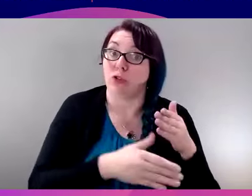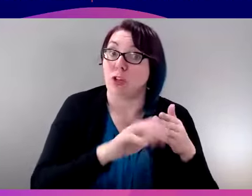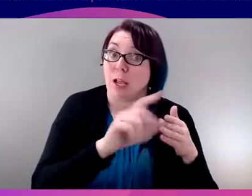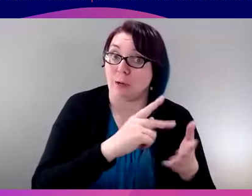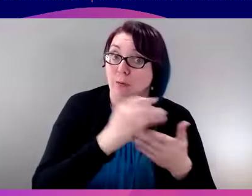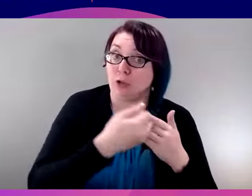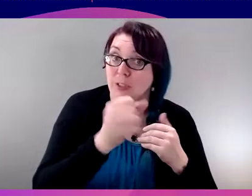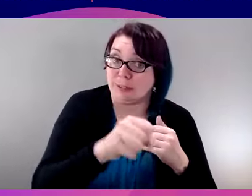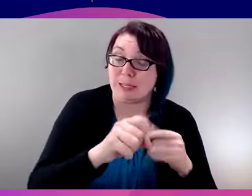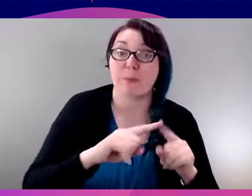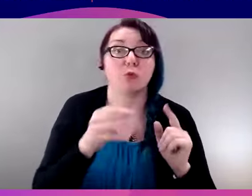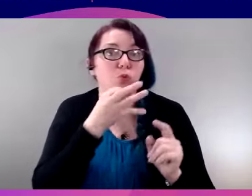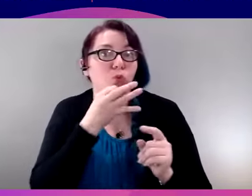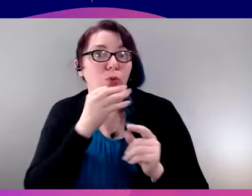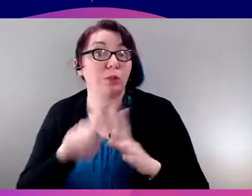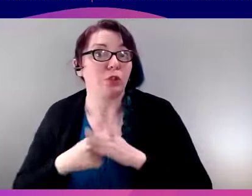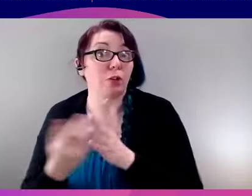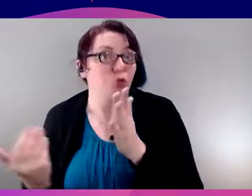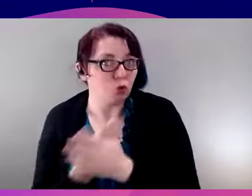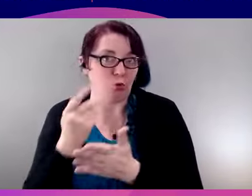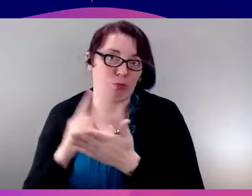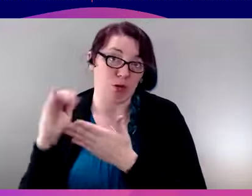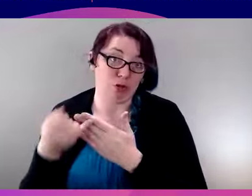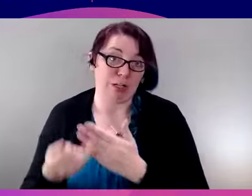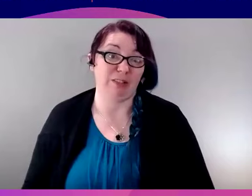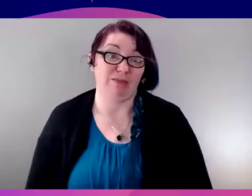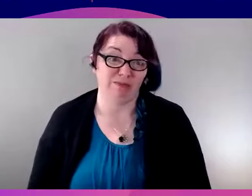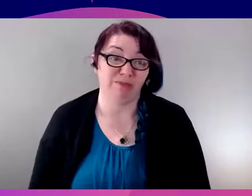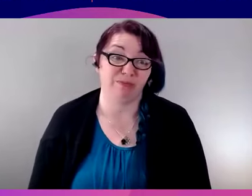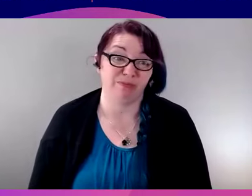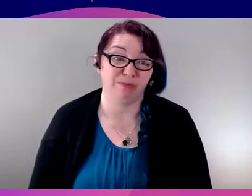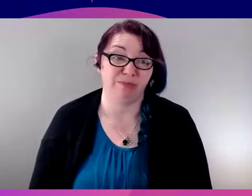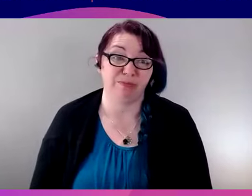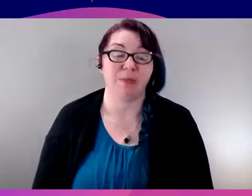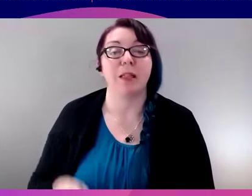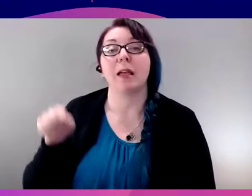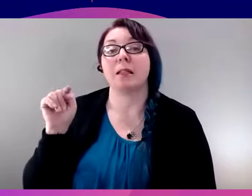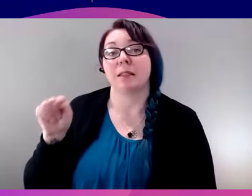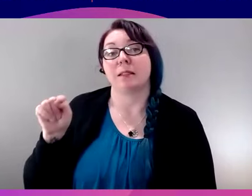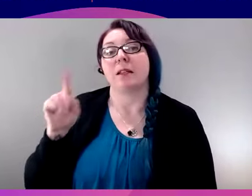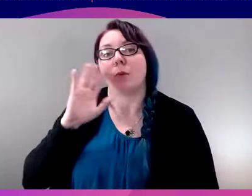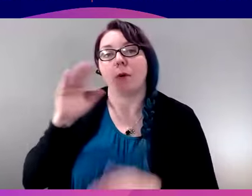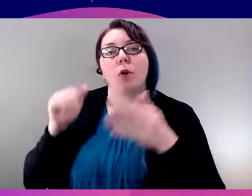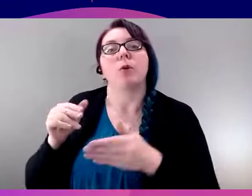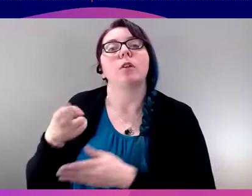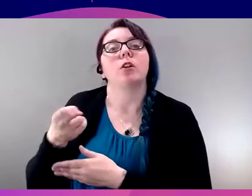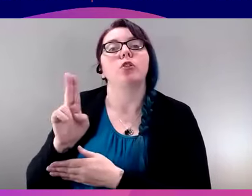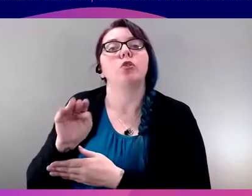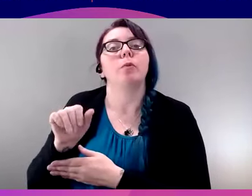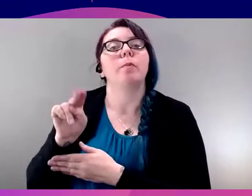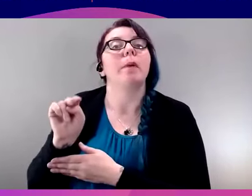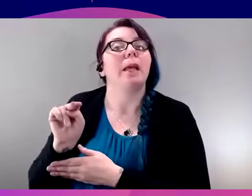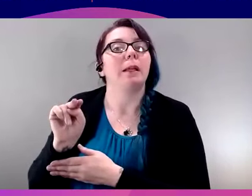by WAGE. This project focuses on developing promising practices in humane education to engage young men and